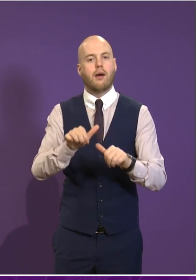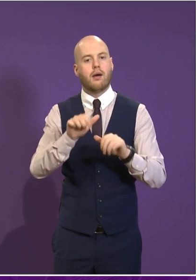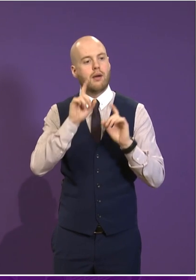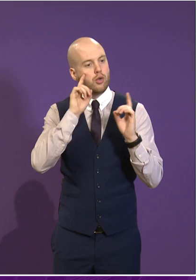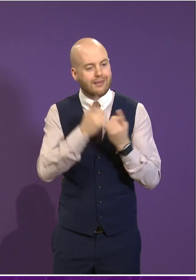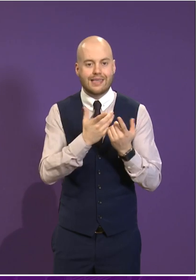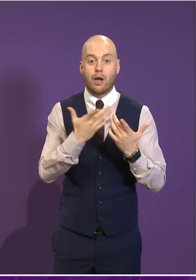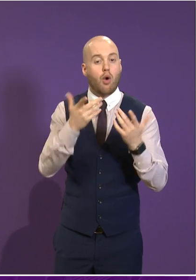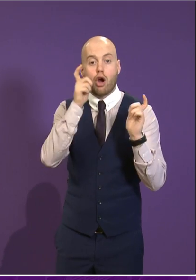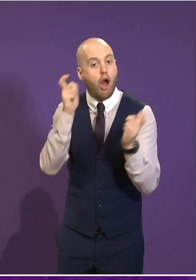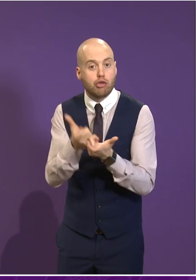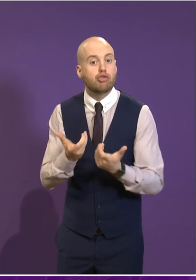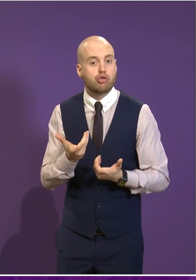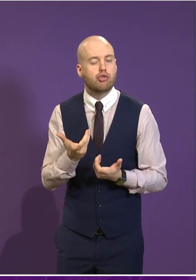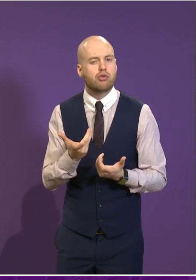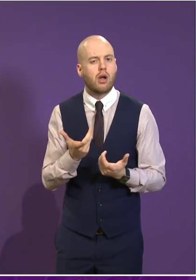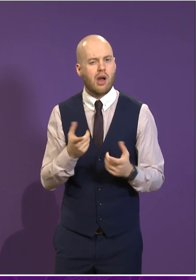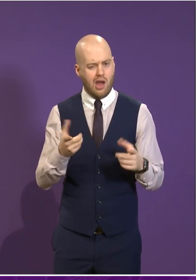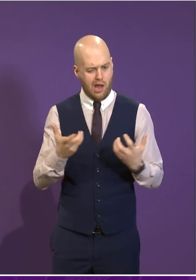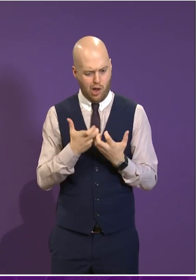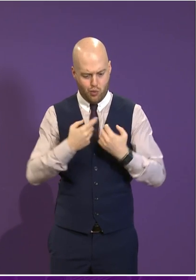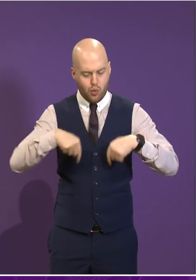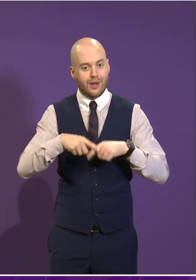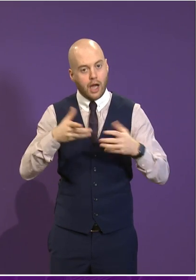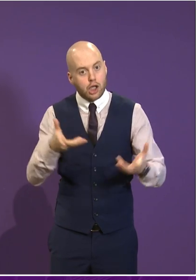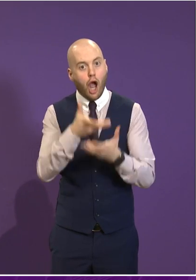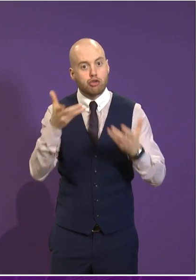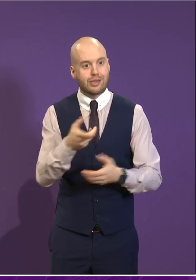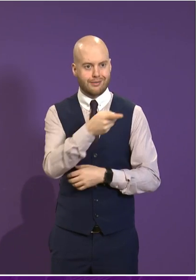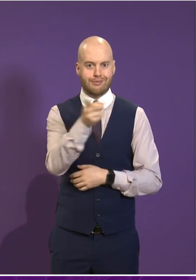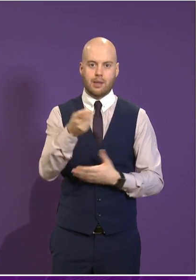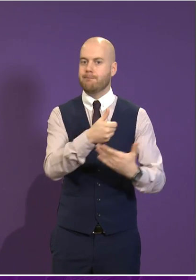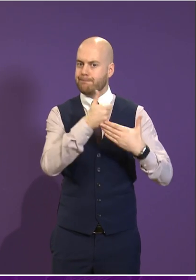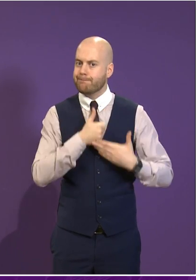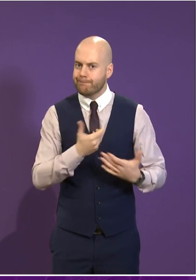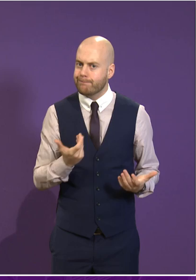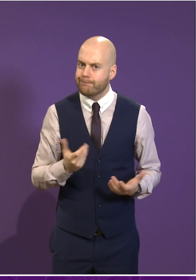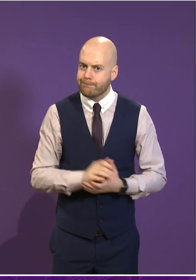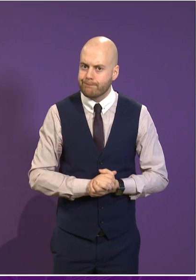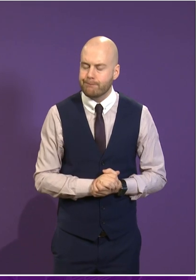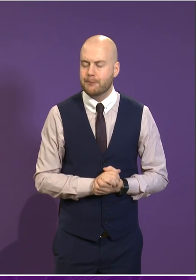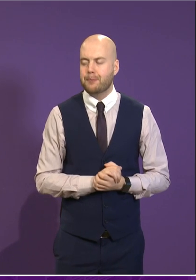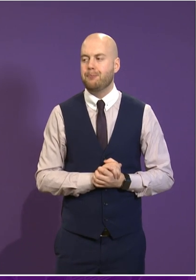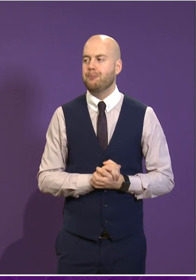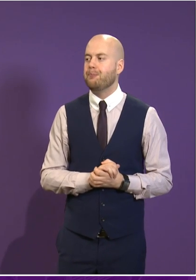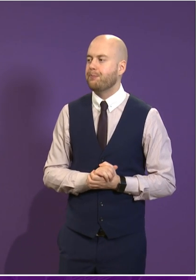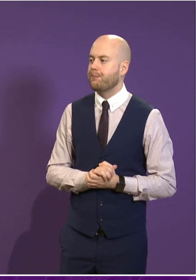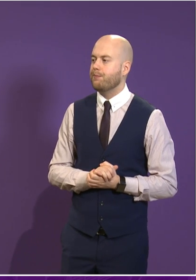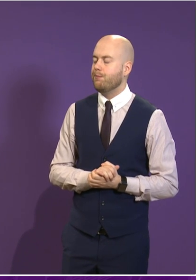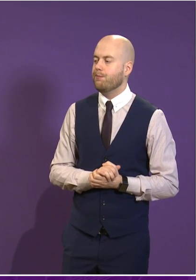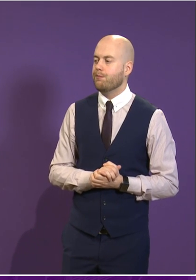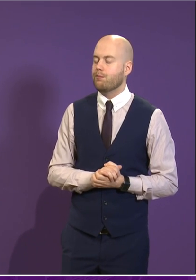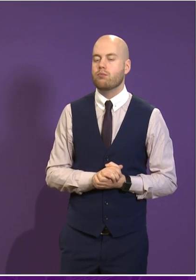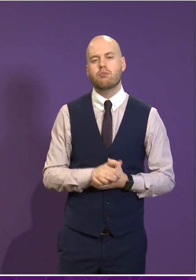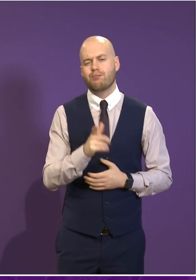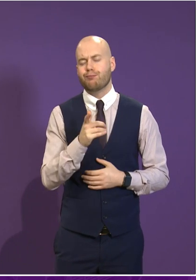encourage colleges and universities to do that? Thank you. You raise a very important point about the